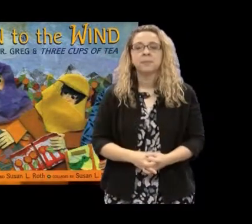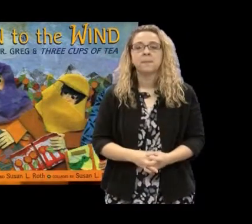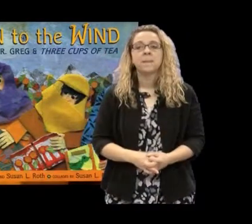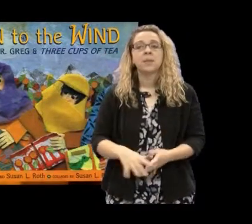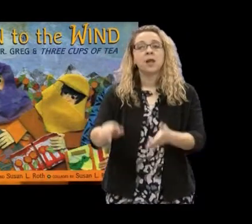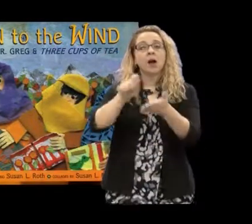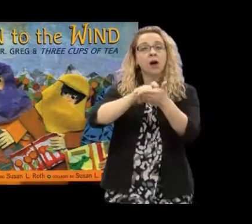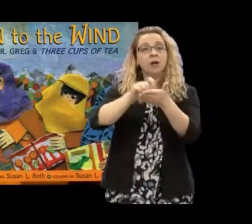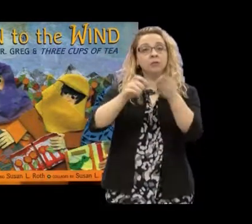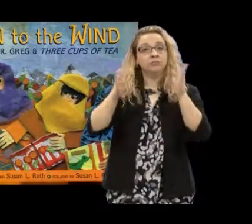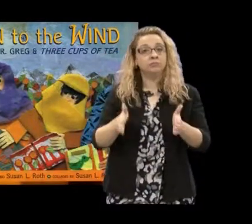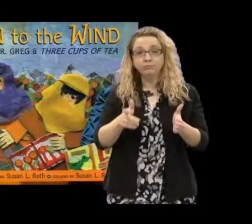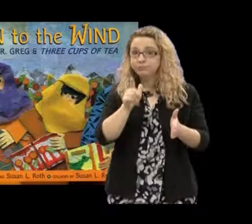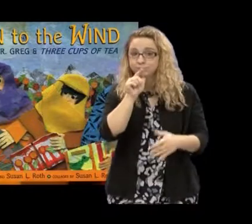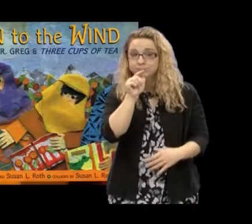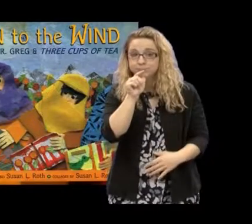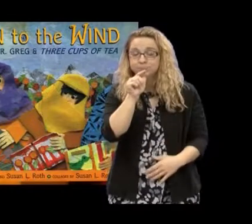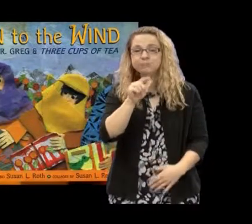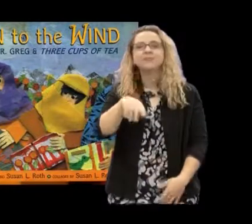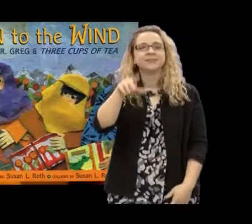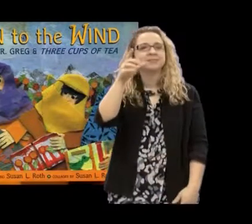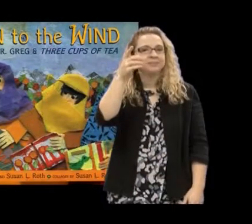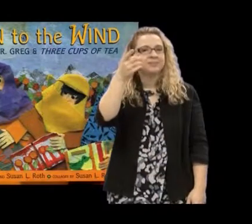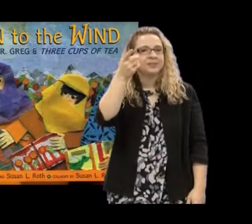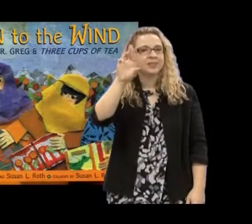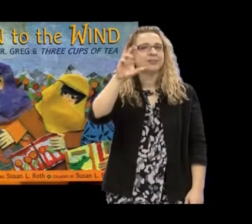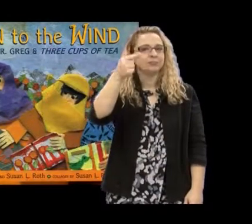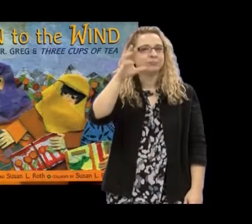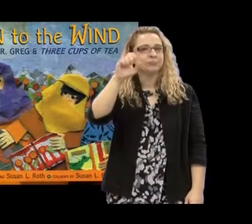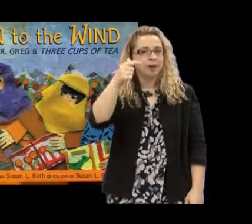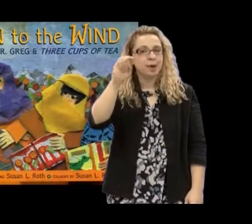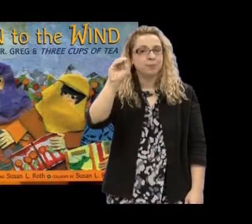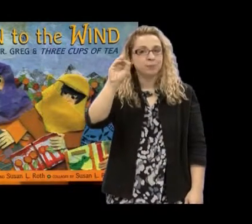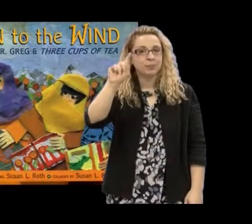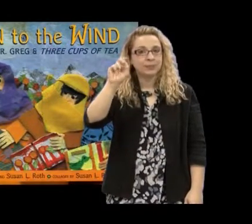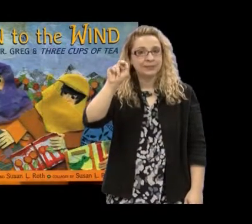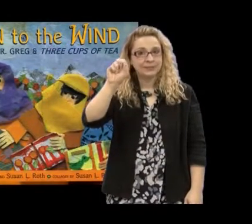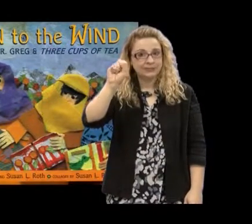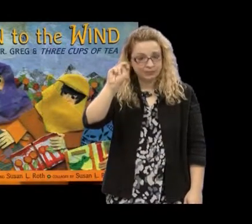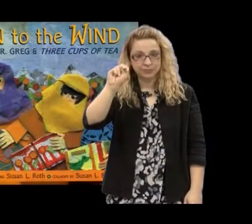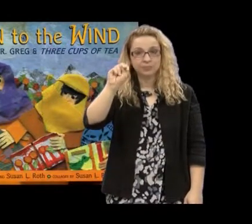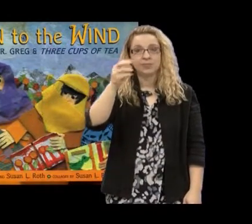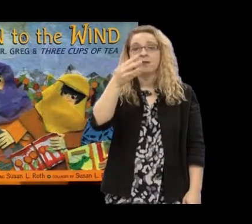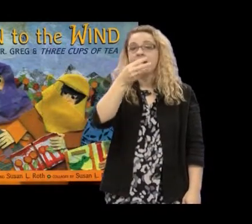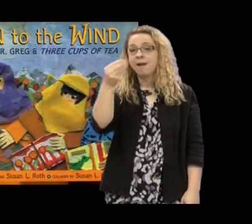It was written by Greg Mortenson and Susan Roth.